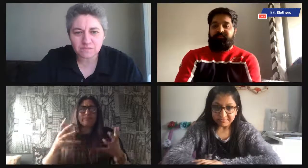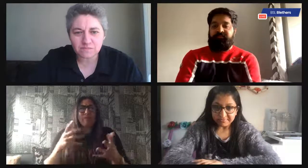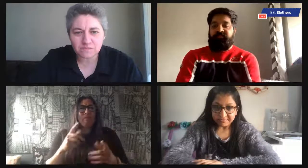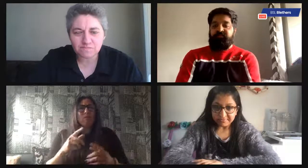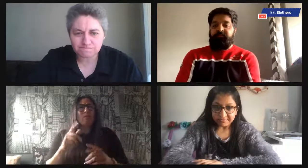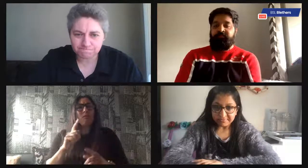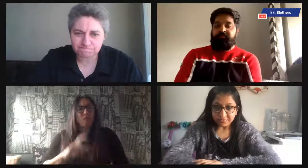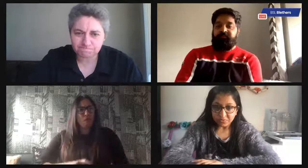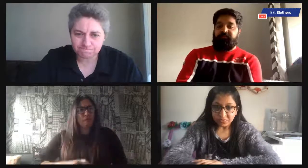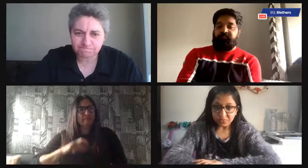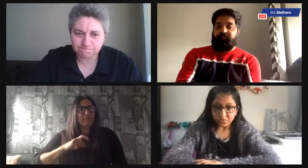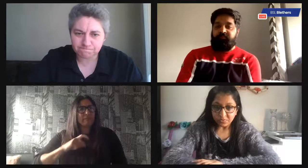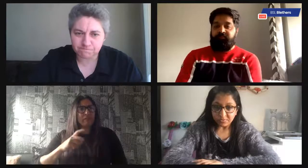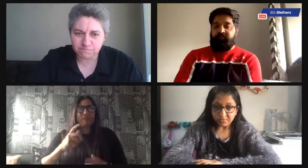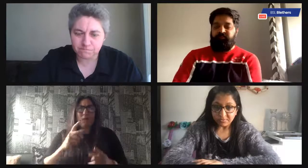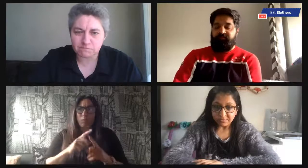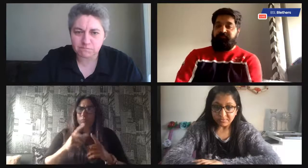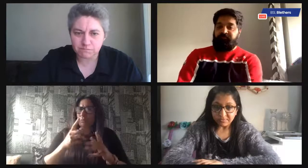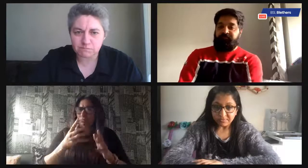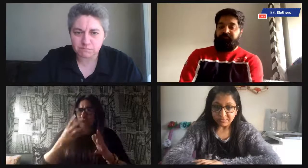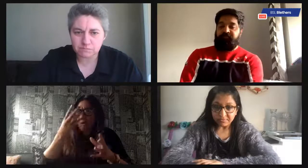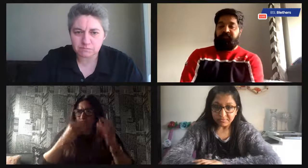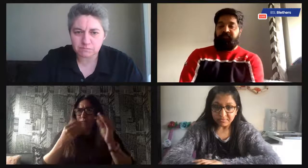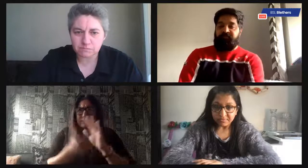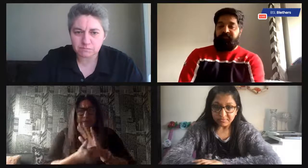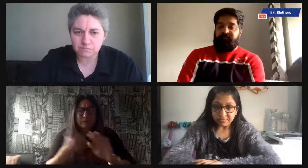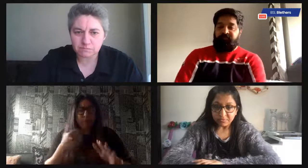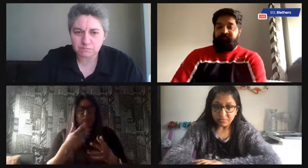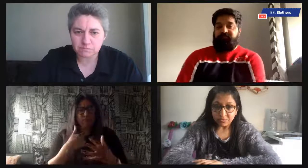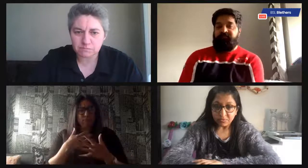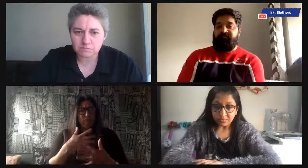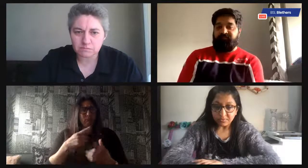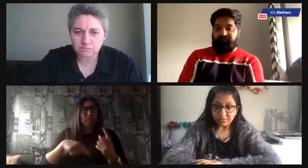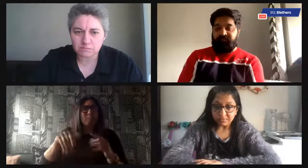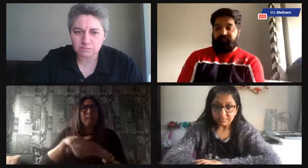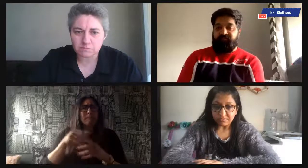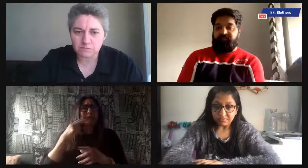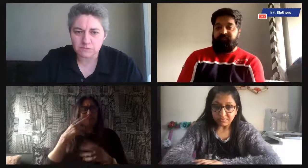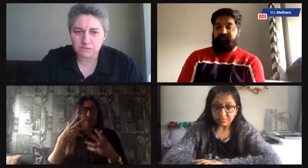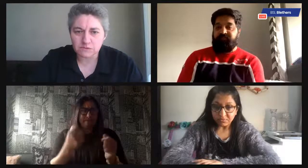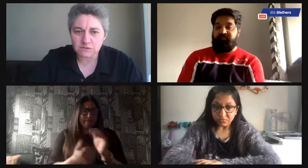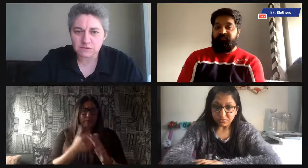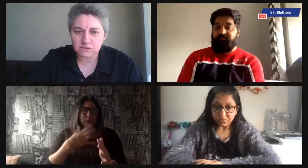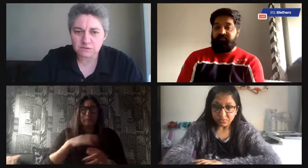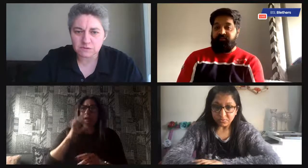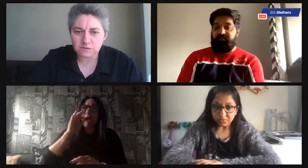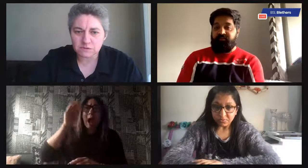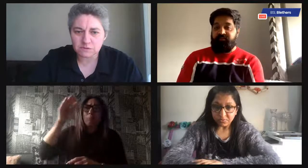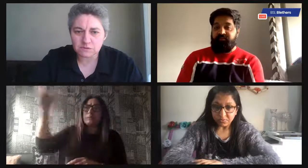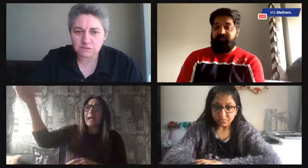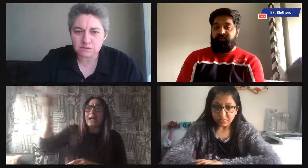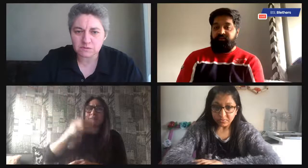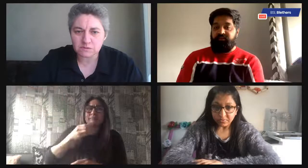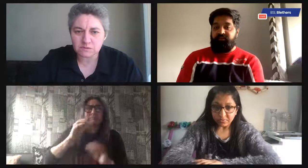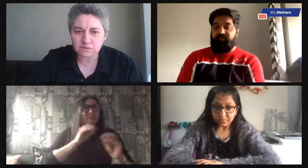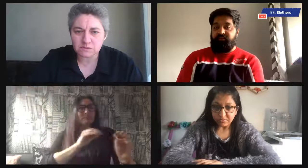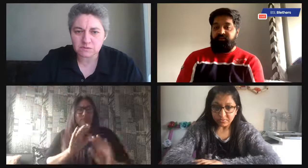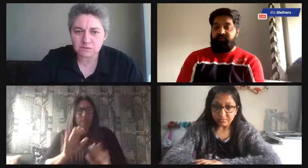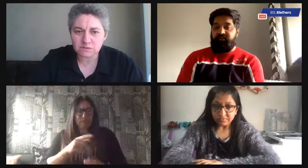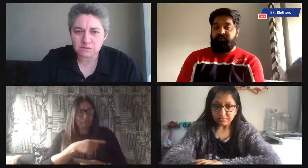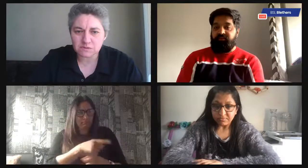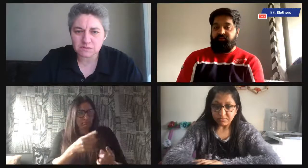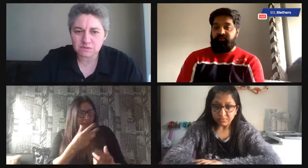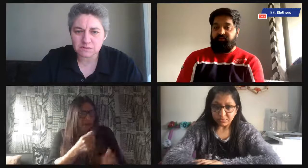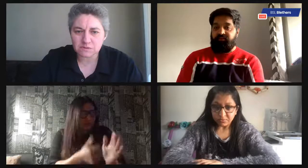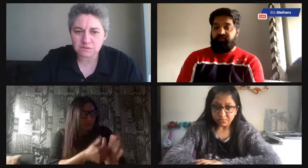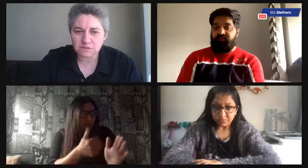you feel when you see your project developing like this? Oh, Avro, it's the confidence you see in the members.